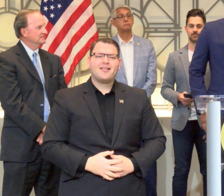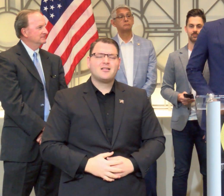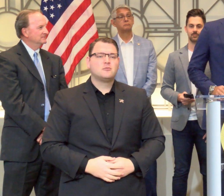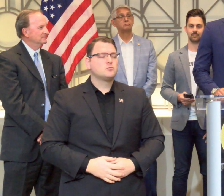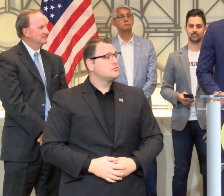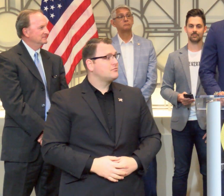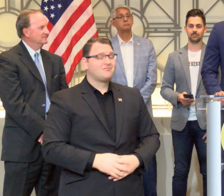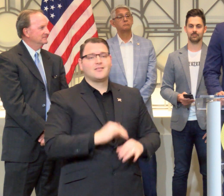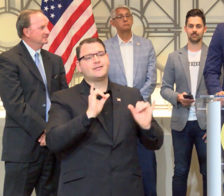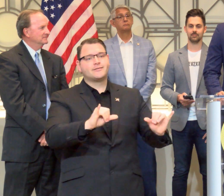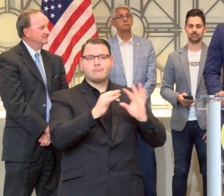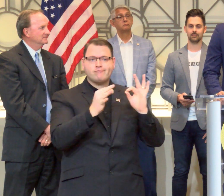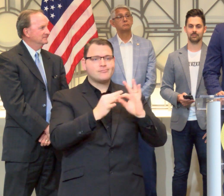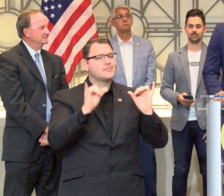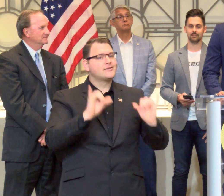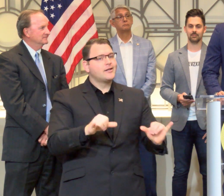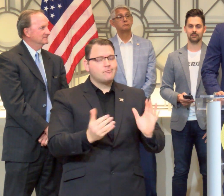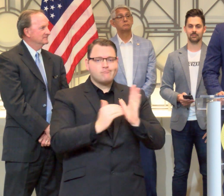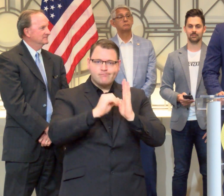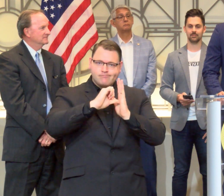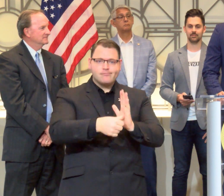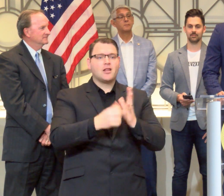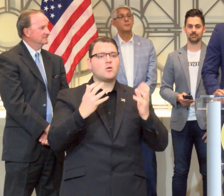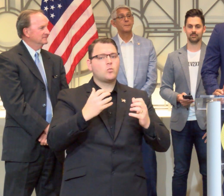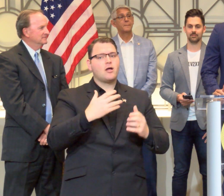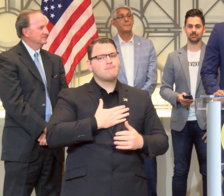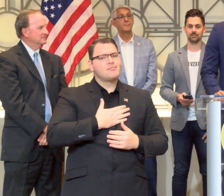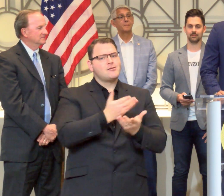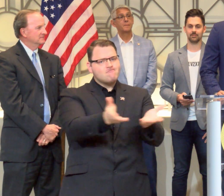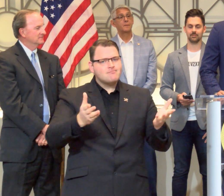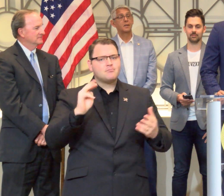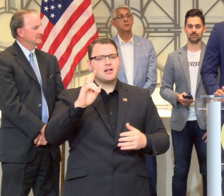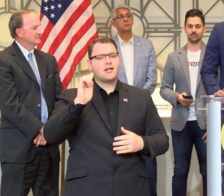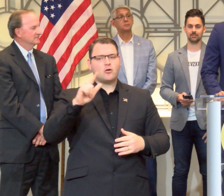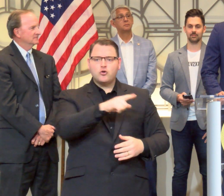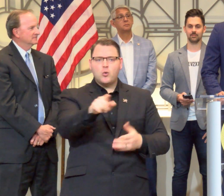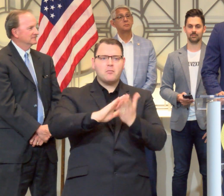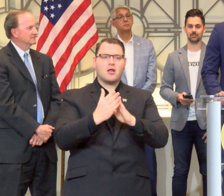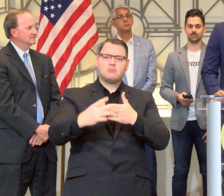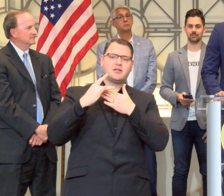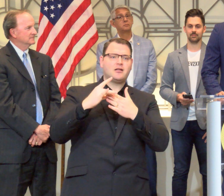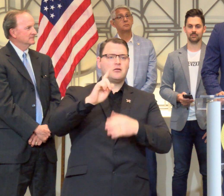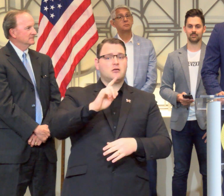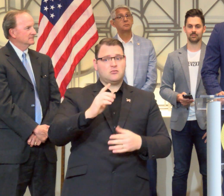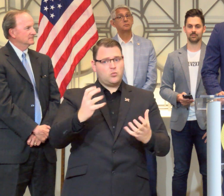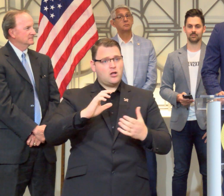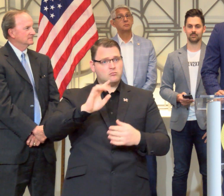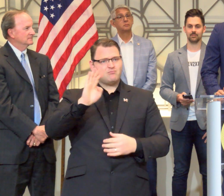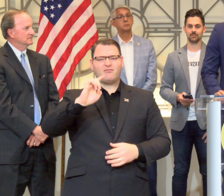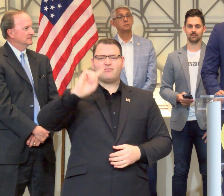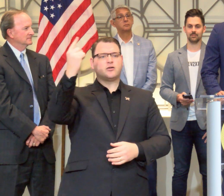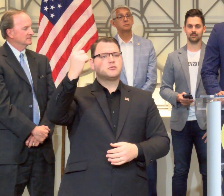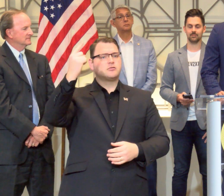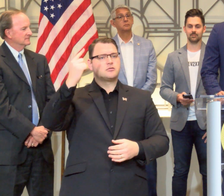To echo those sentiments, I just want my millennials to understand that you can be a leader. Be the first one to take those preventative measures.